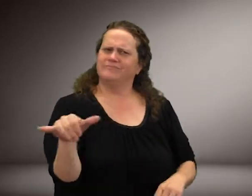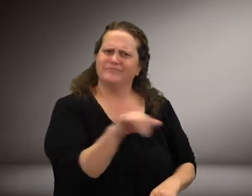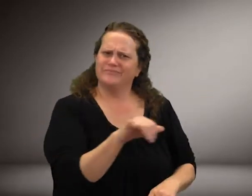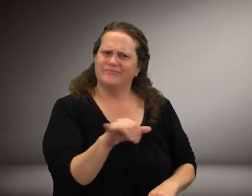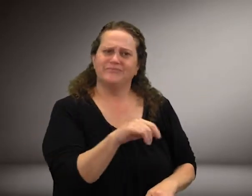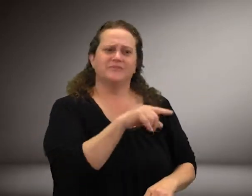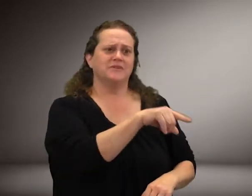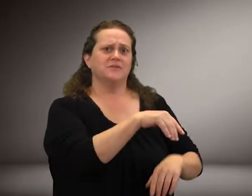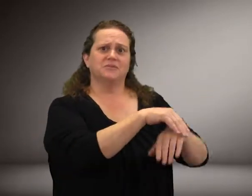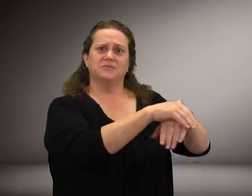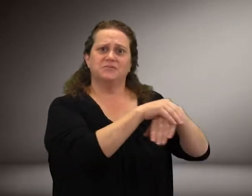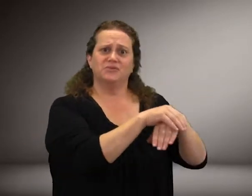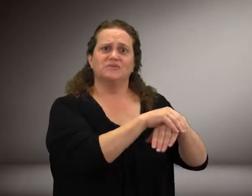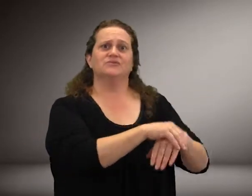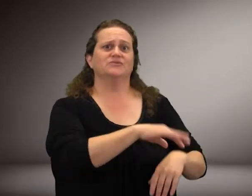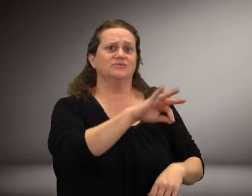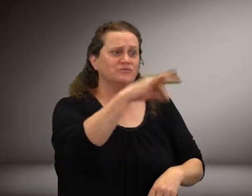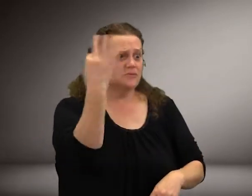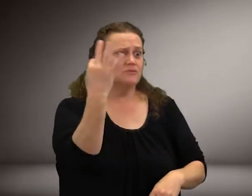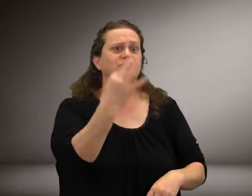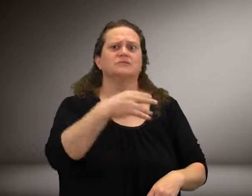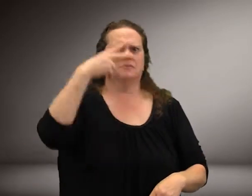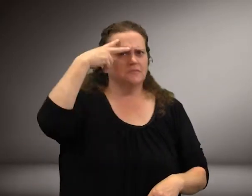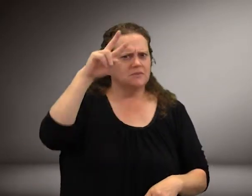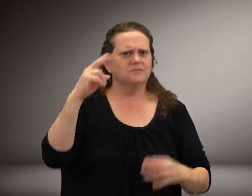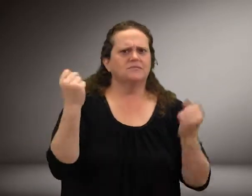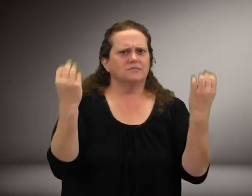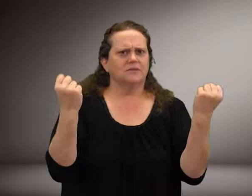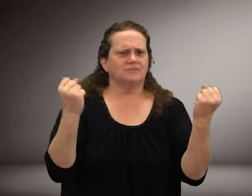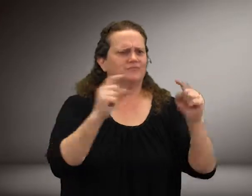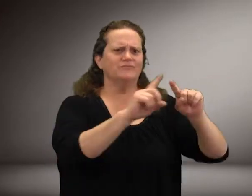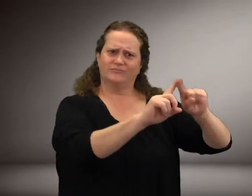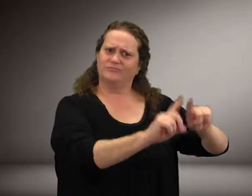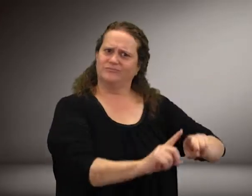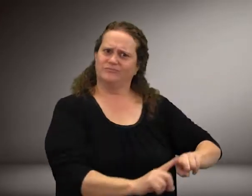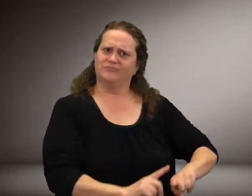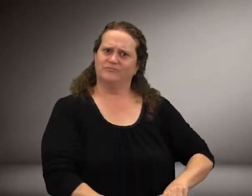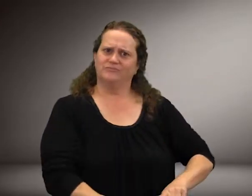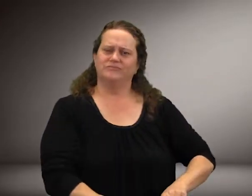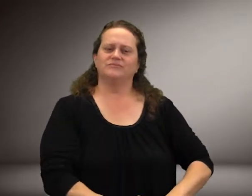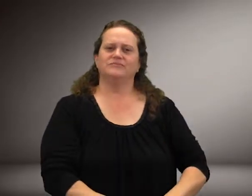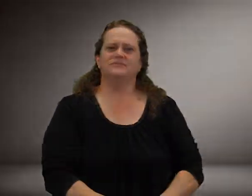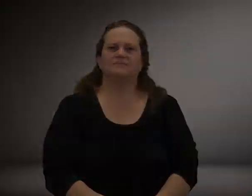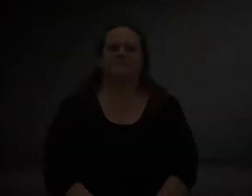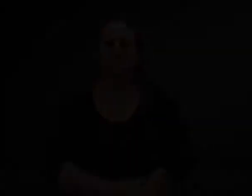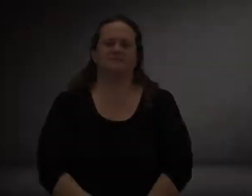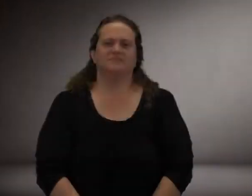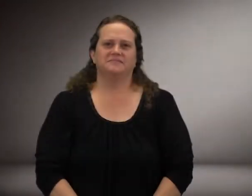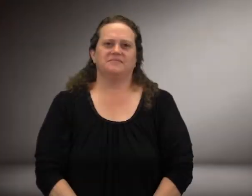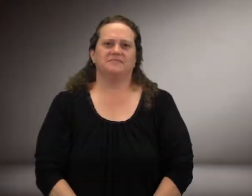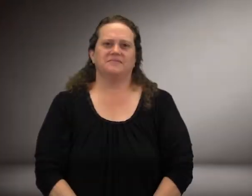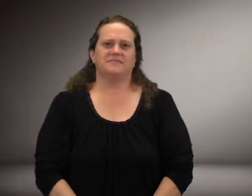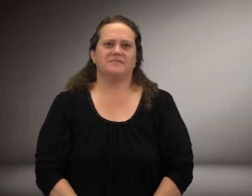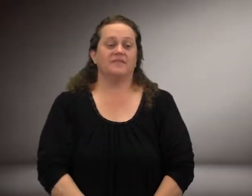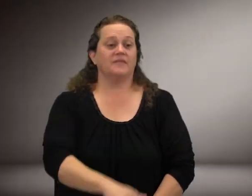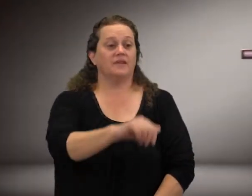languages. Same holds true with sign language. There's British Sign Language, French Sign Language, Mexican Sign Language, and they are all distinct.